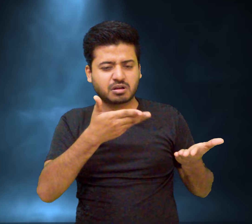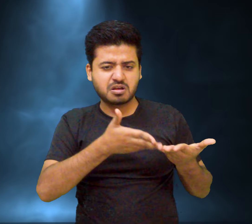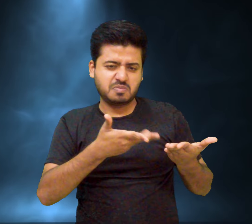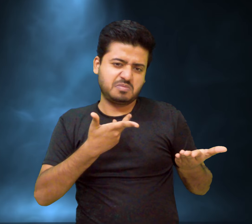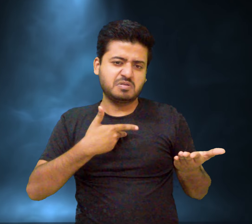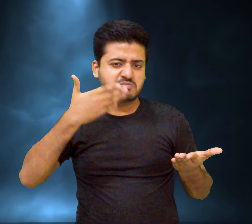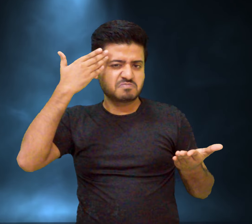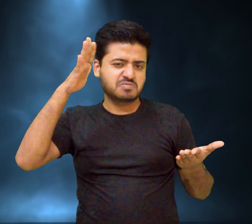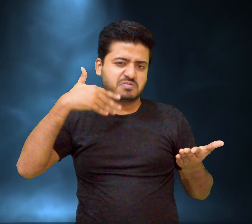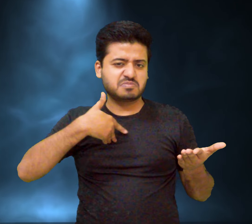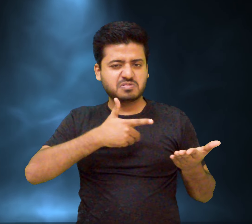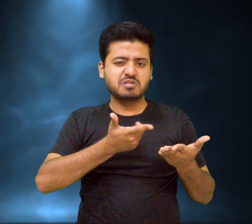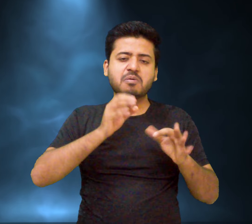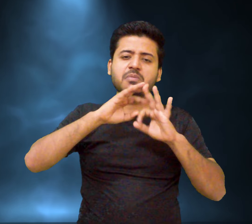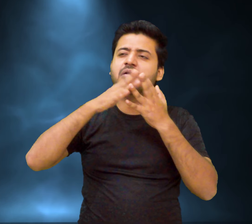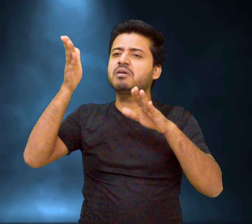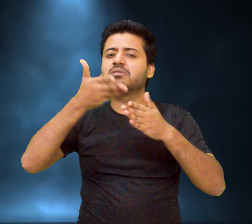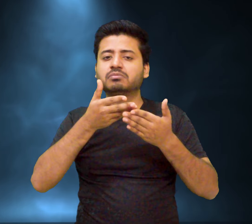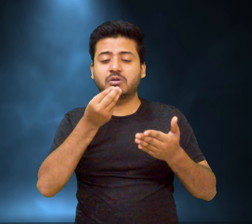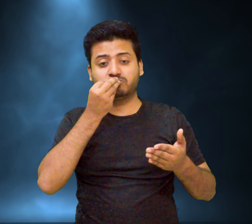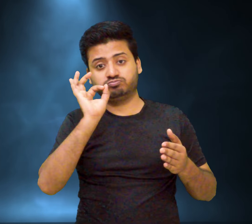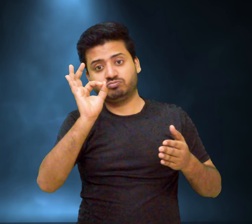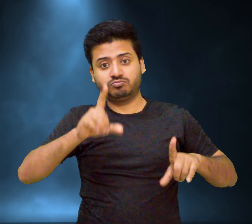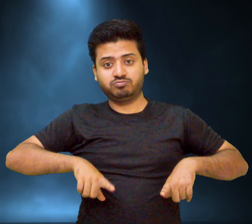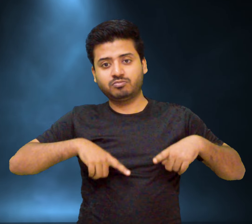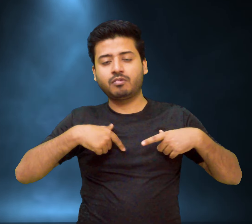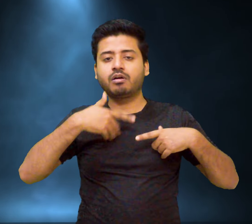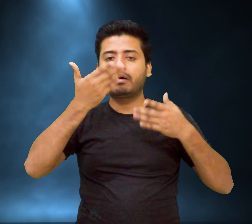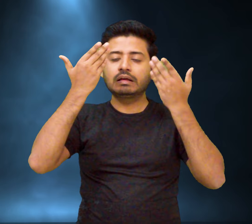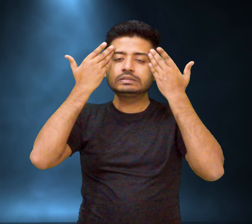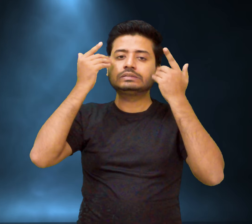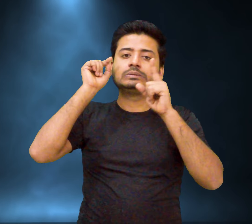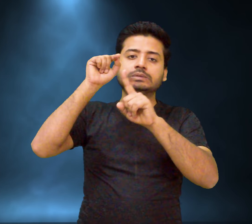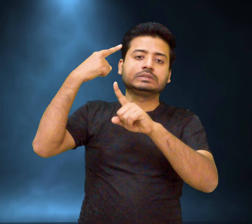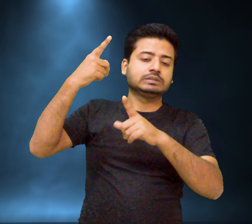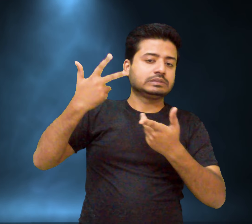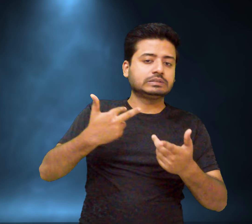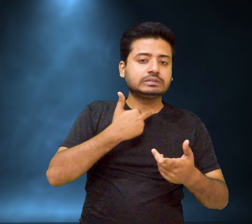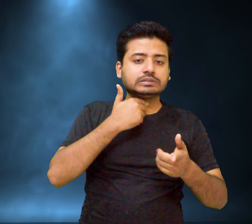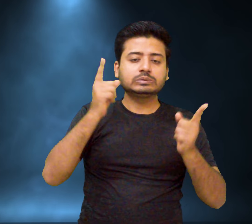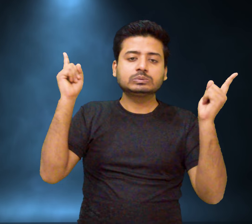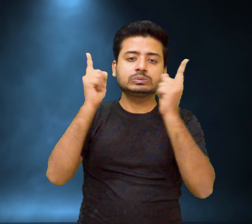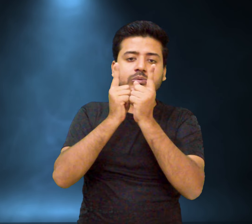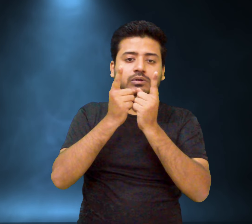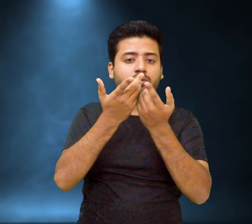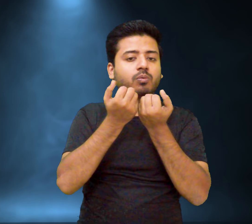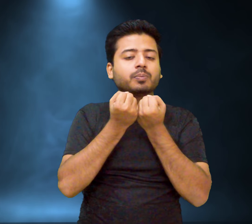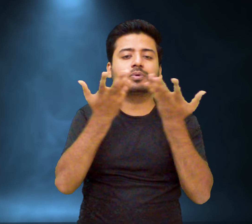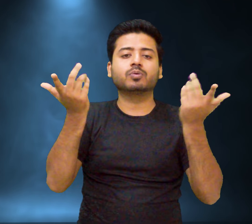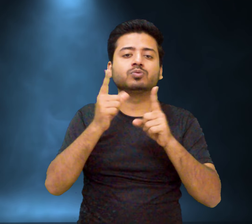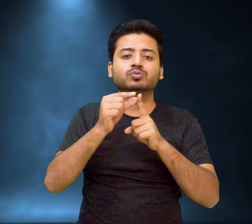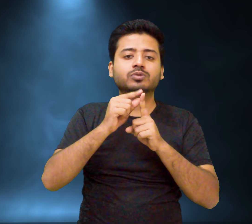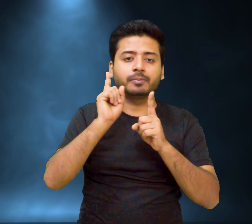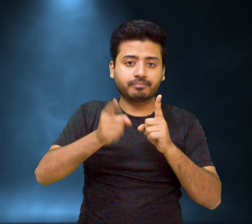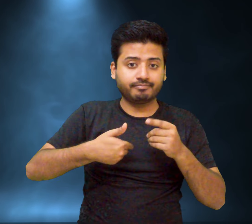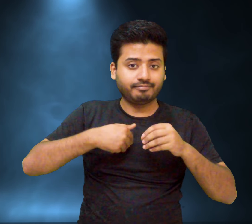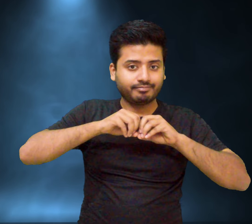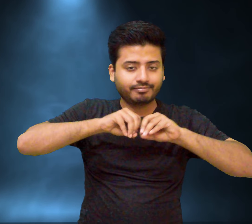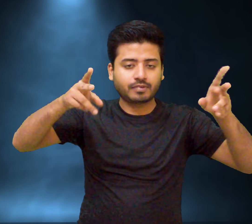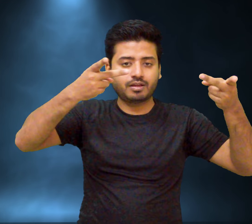other supplements. This effect can be more pronounced when black pepper is combined with other compounds, such as curcumin. Enhances weight